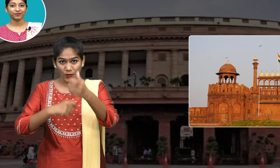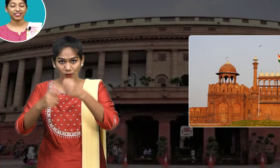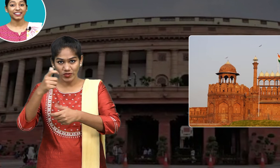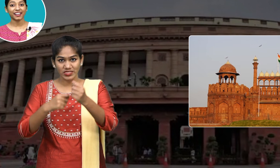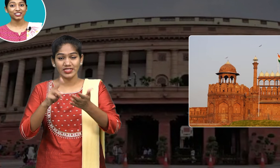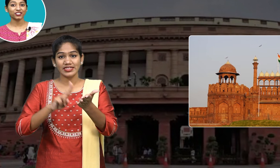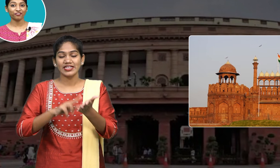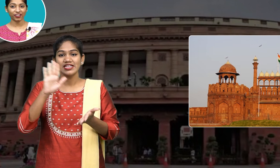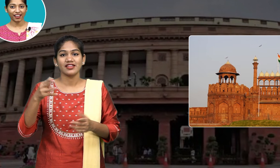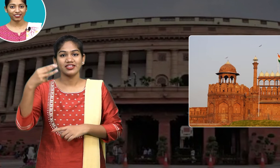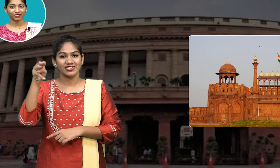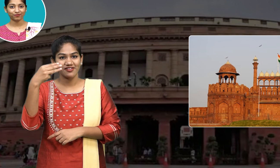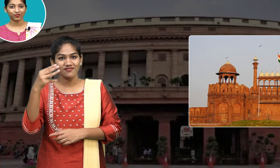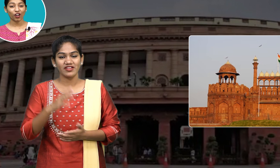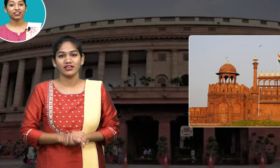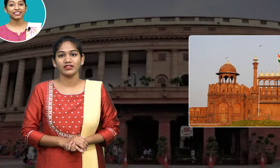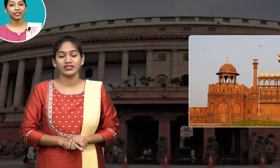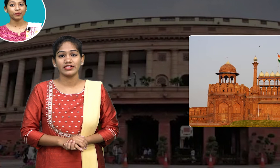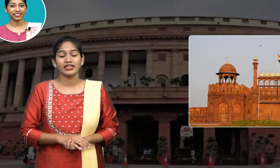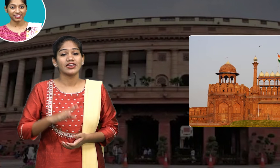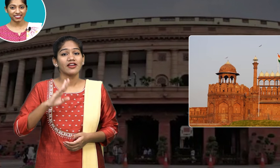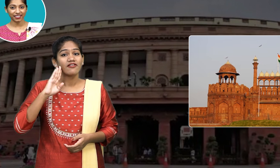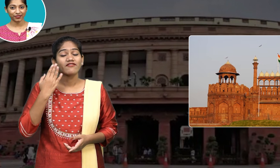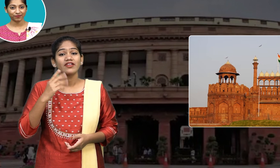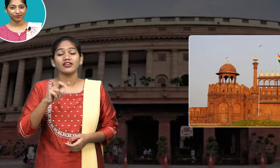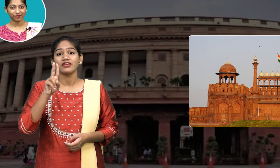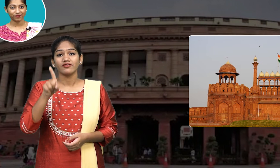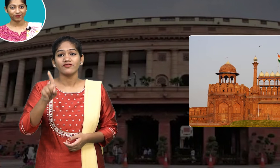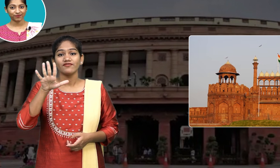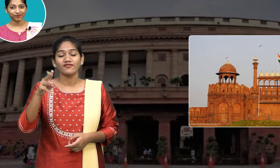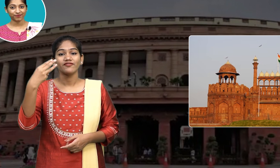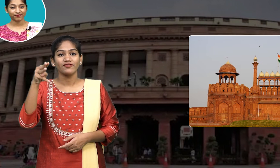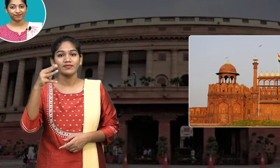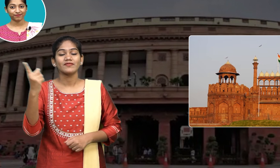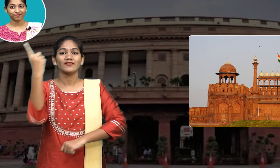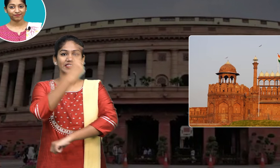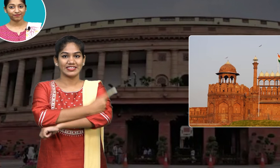hoists the national flag on Independence Day